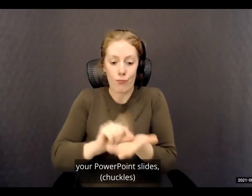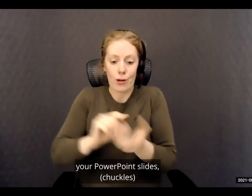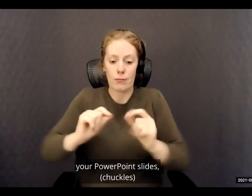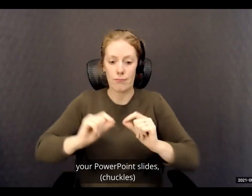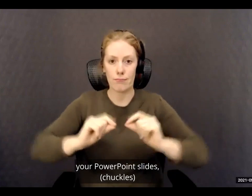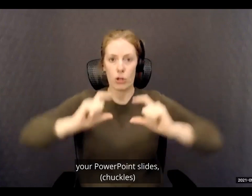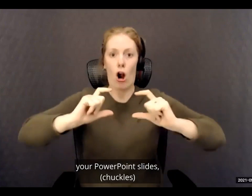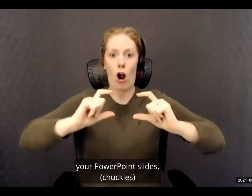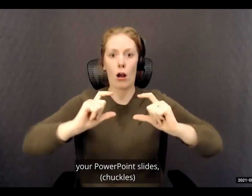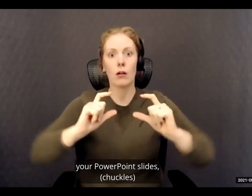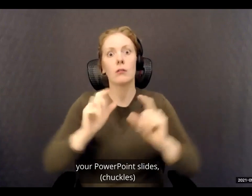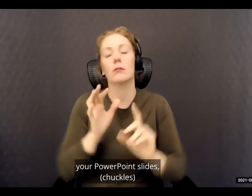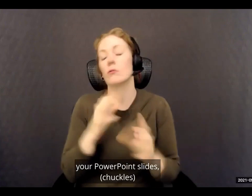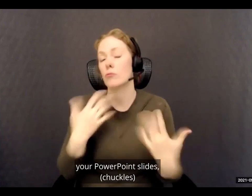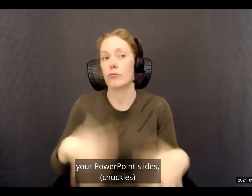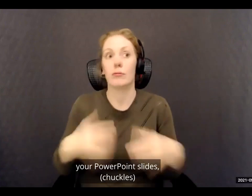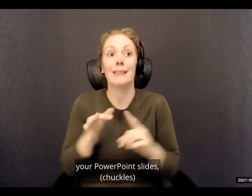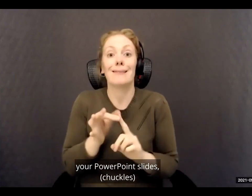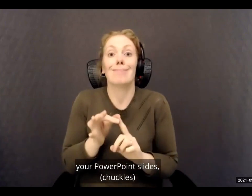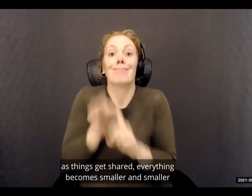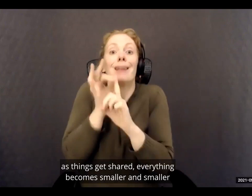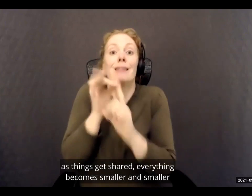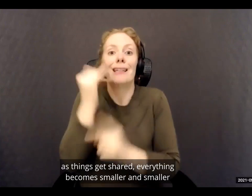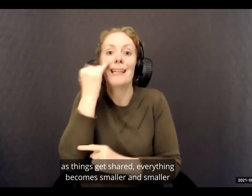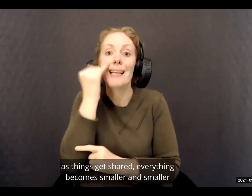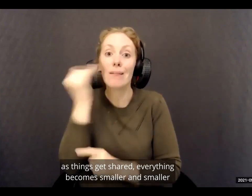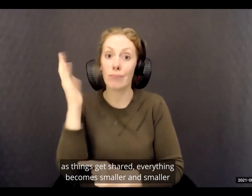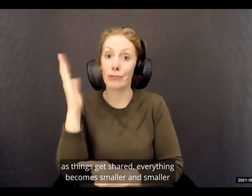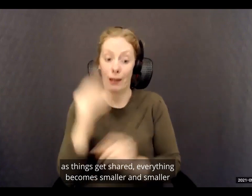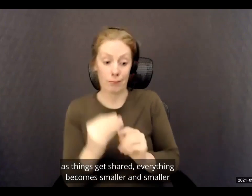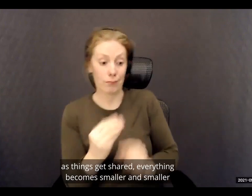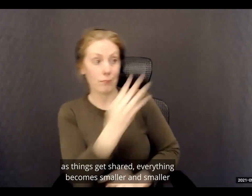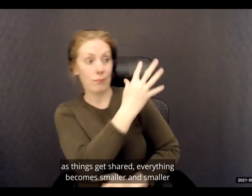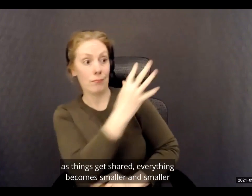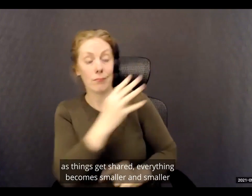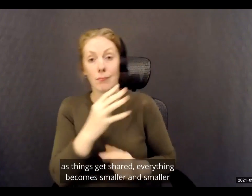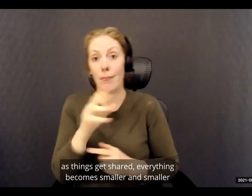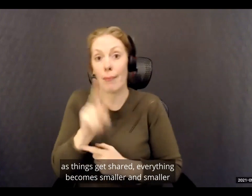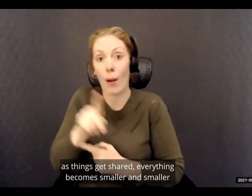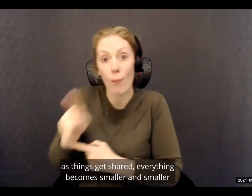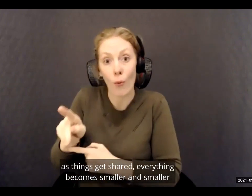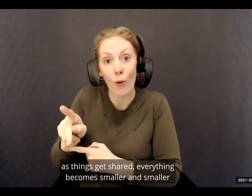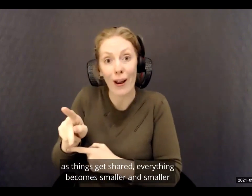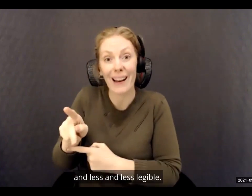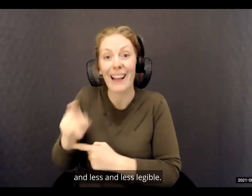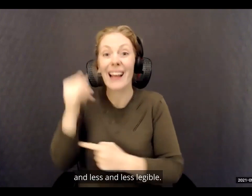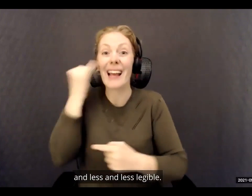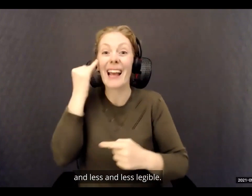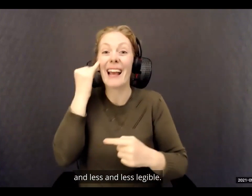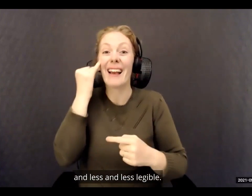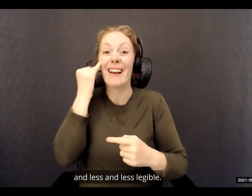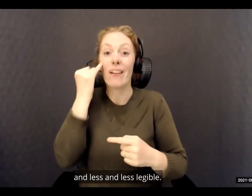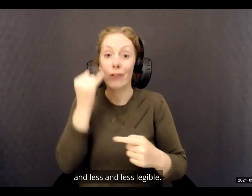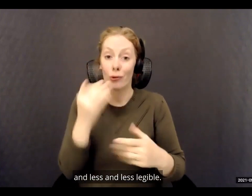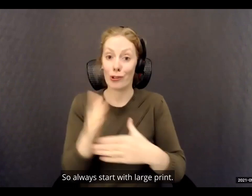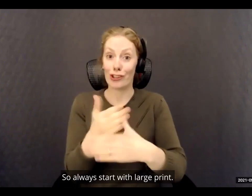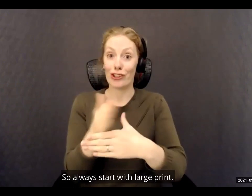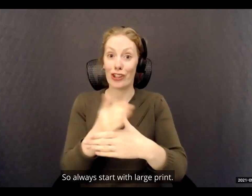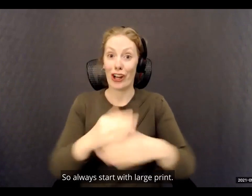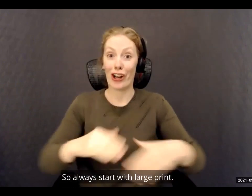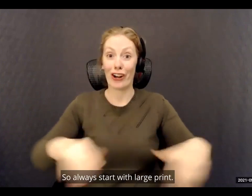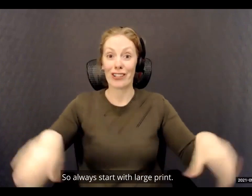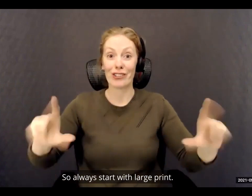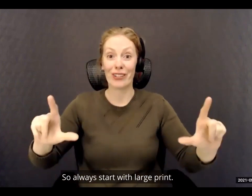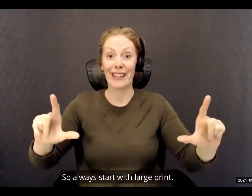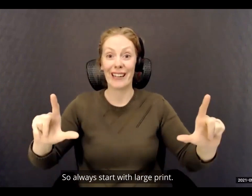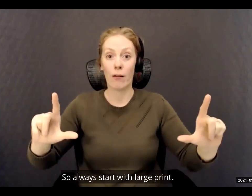especially your PowerPoint slides. As things get shared, everything becomes smaller and smaller and less legible. So